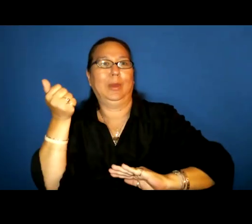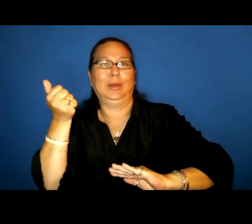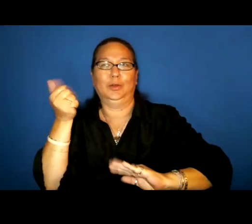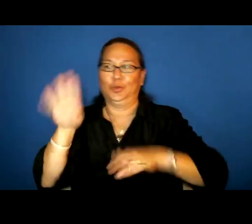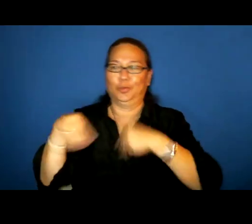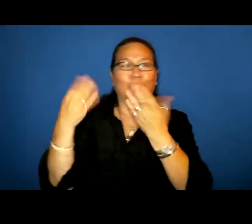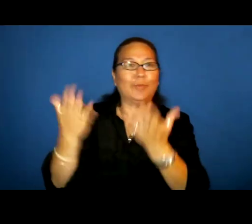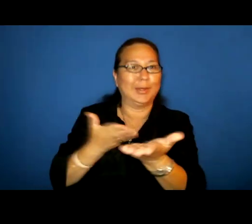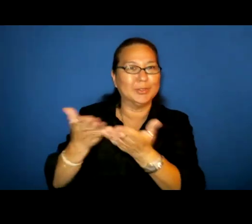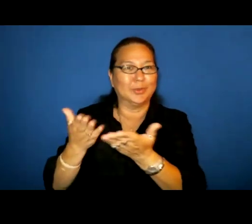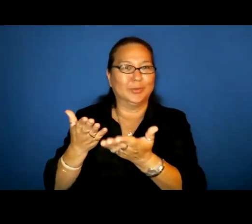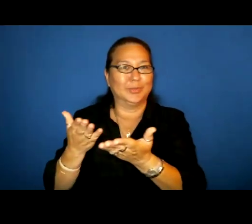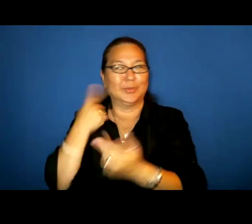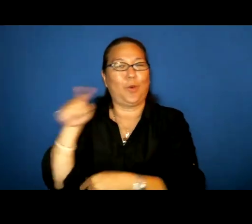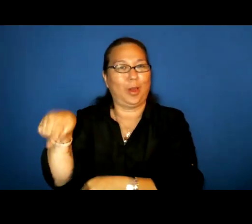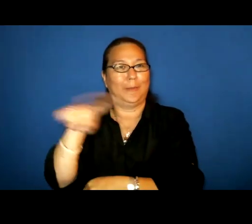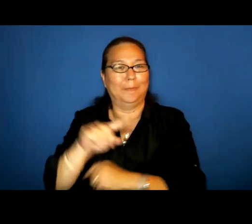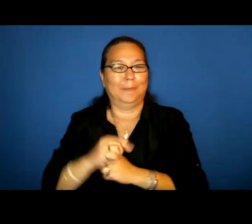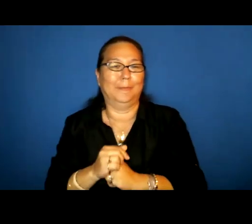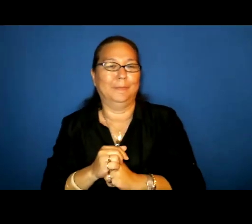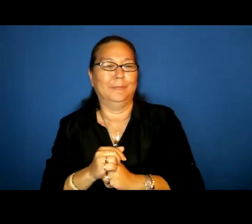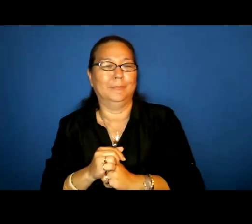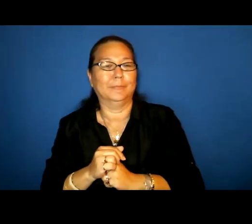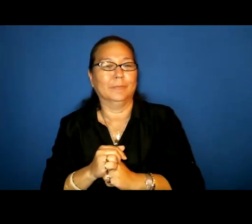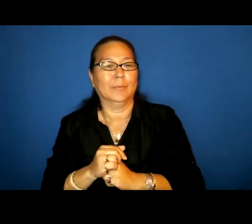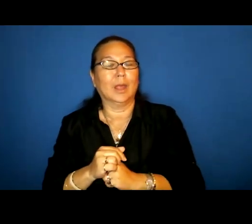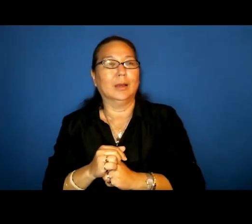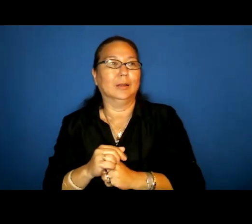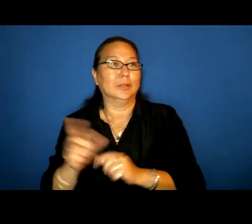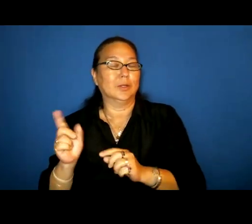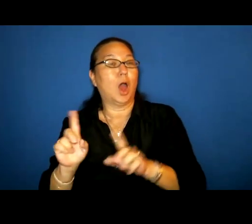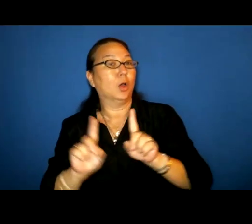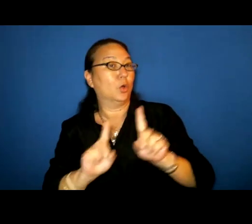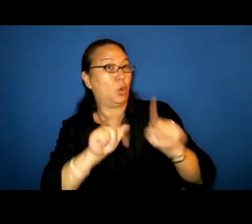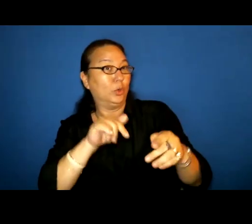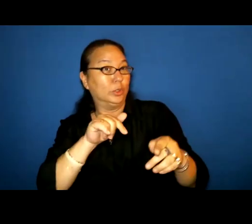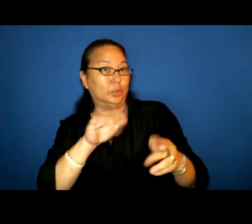in every way, from getting to school on time,